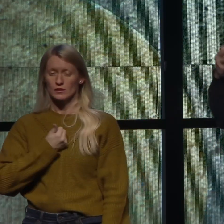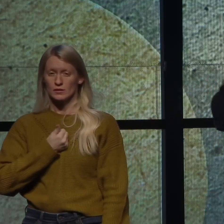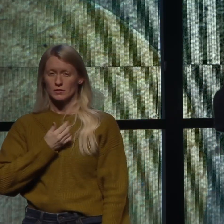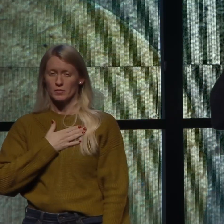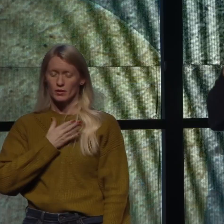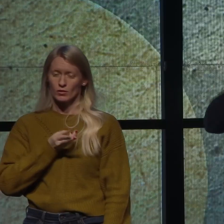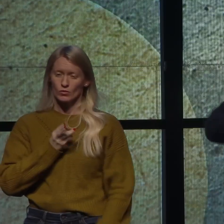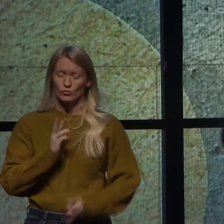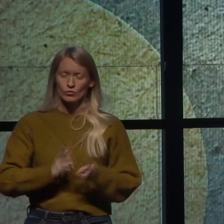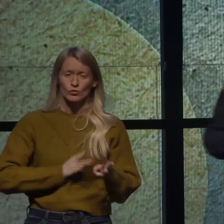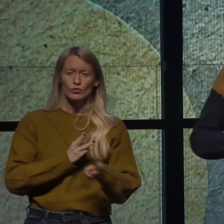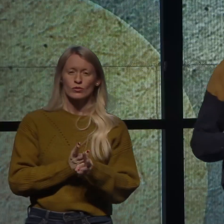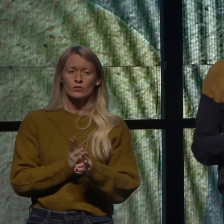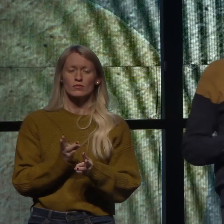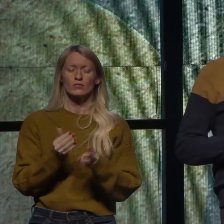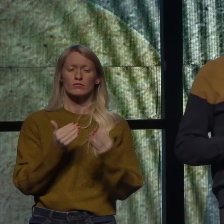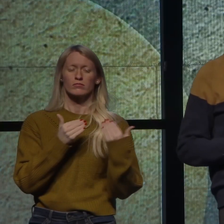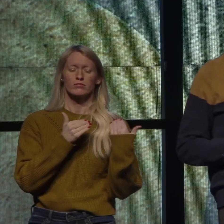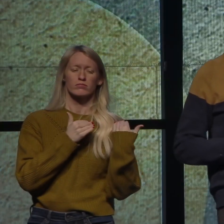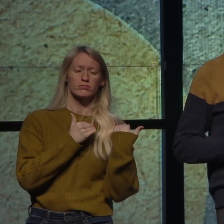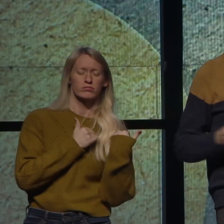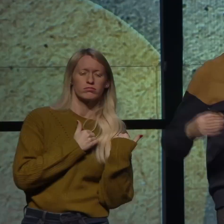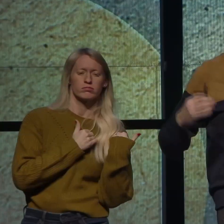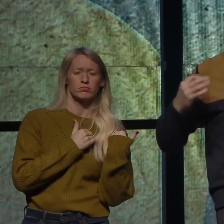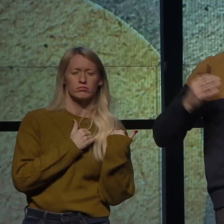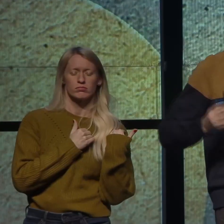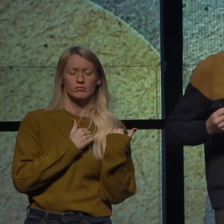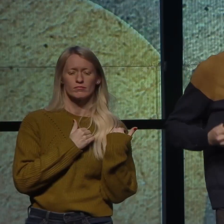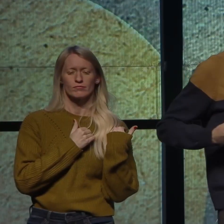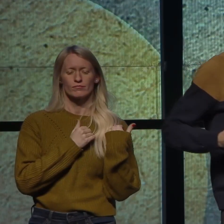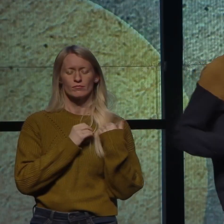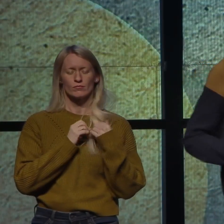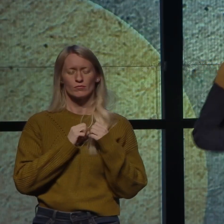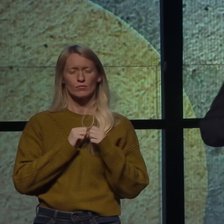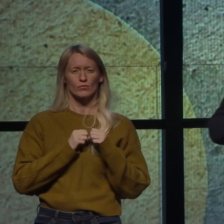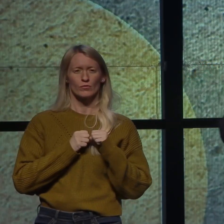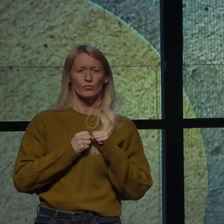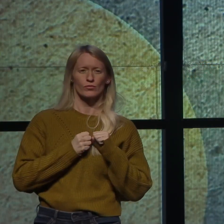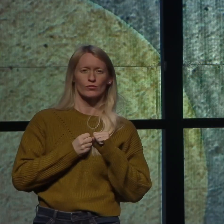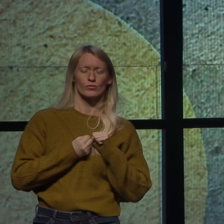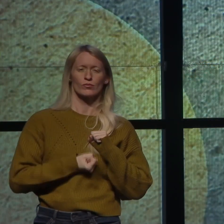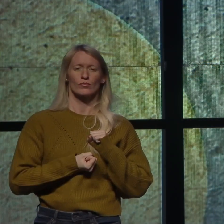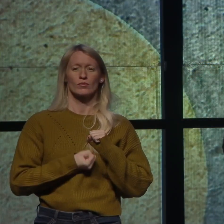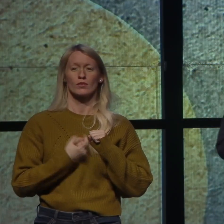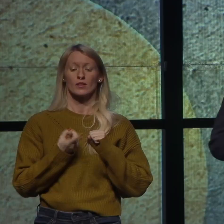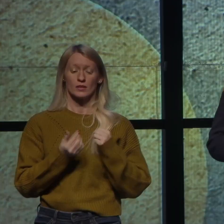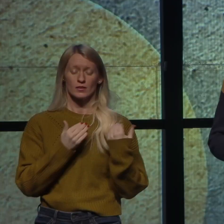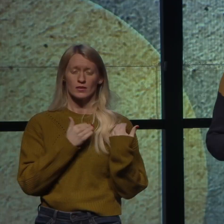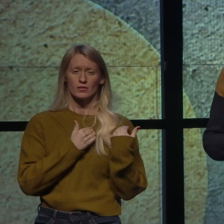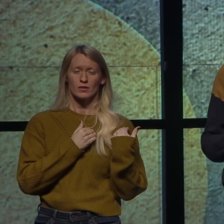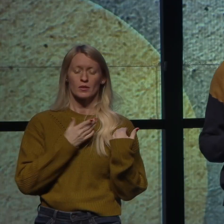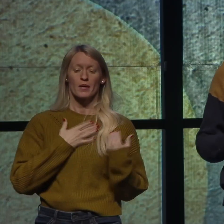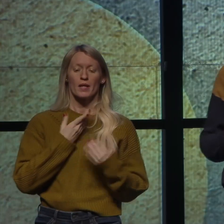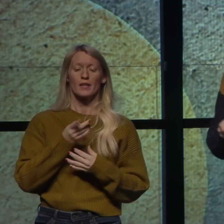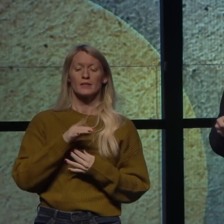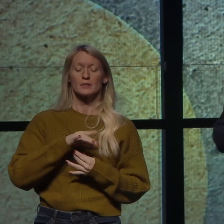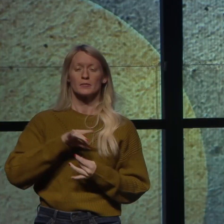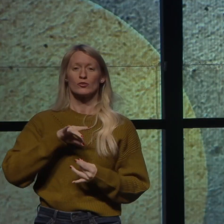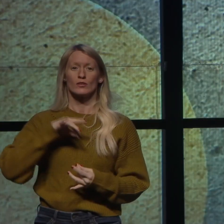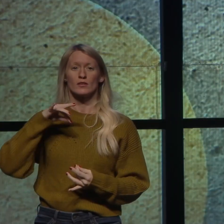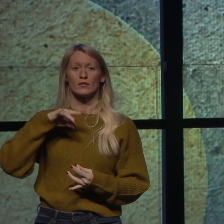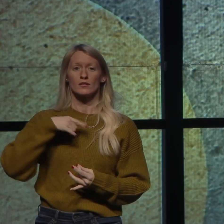There's a heaviness, a weight. One of the things that bears heavy on my spirit these days is this